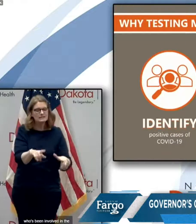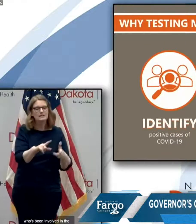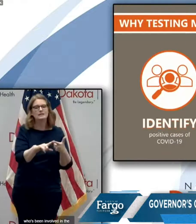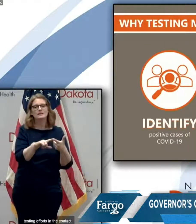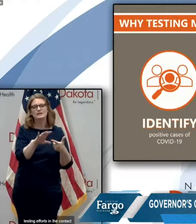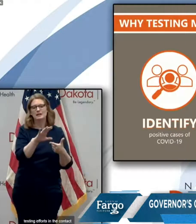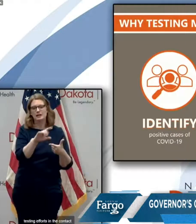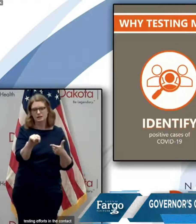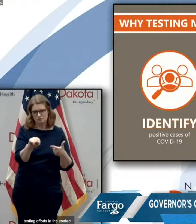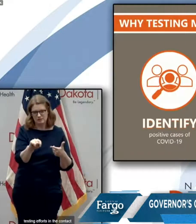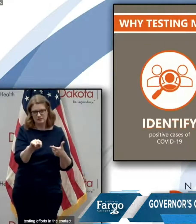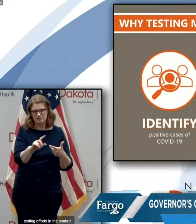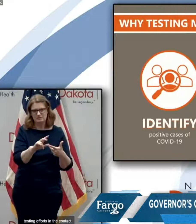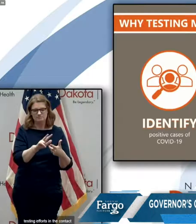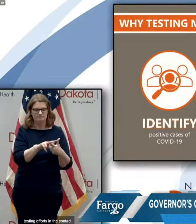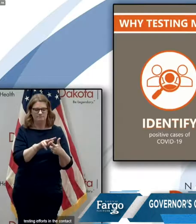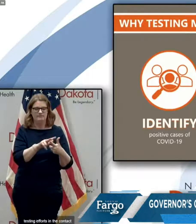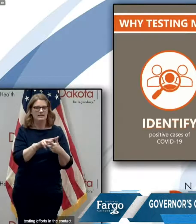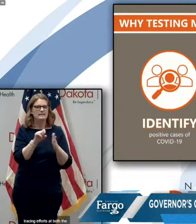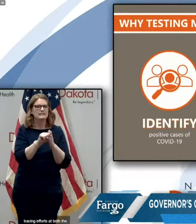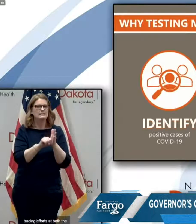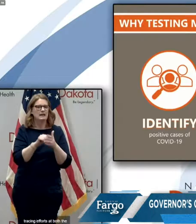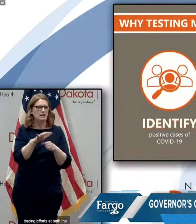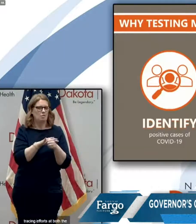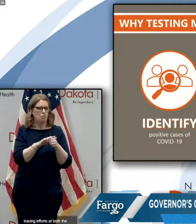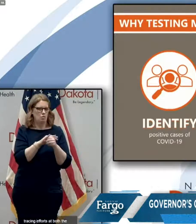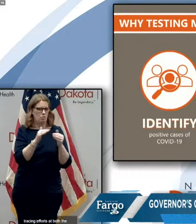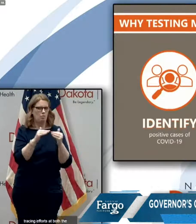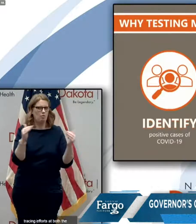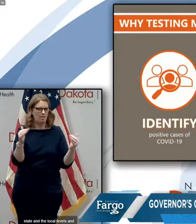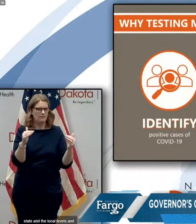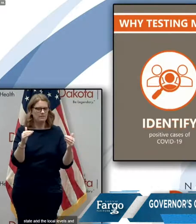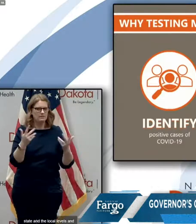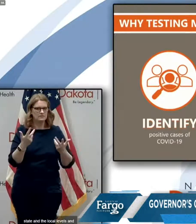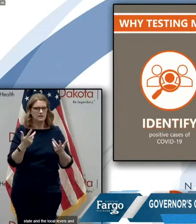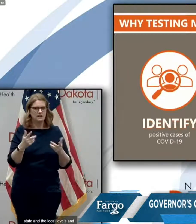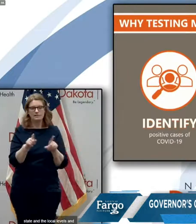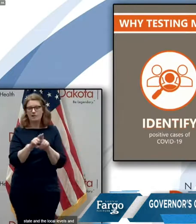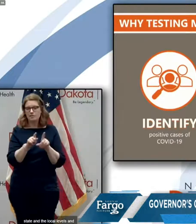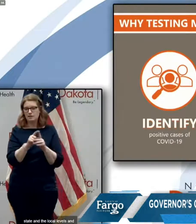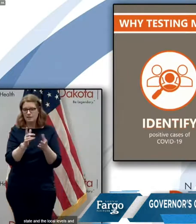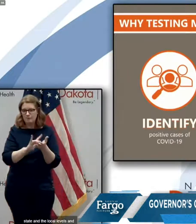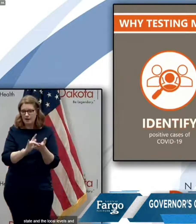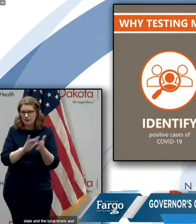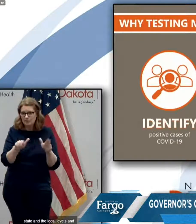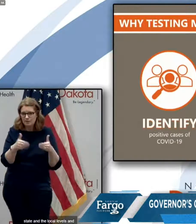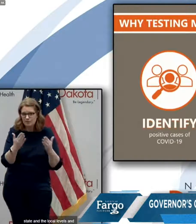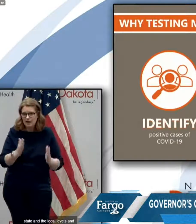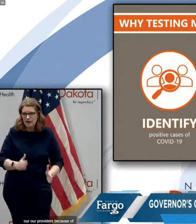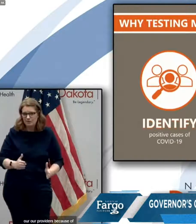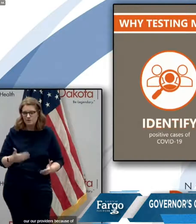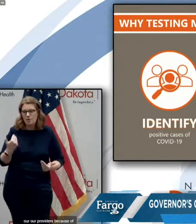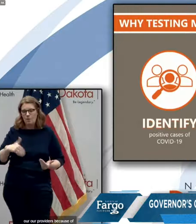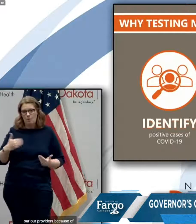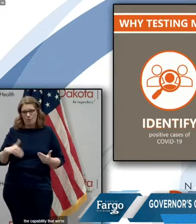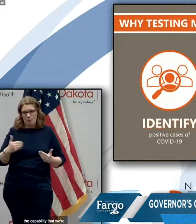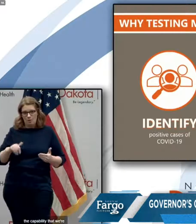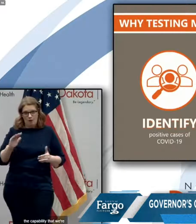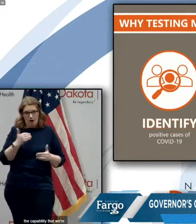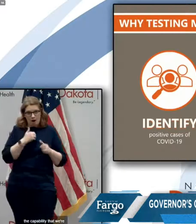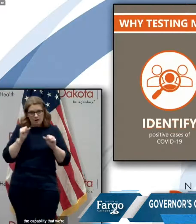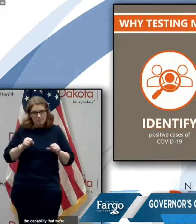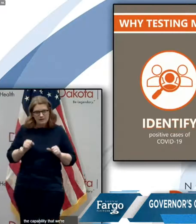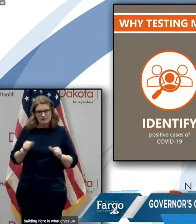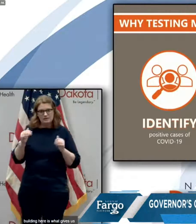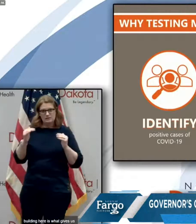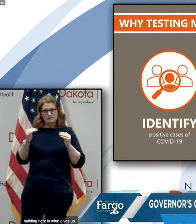efforts at both the state and the local levels, and our providers, because the capability that we're building here is what gives us confidence to